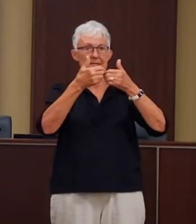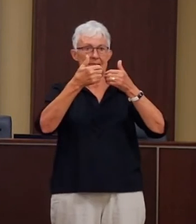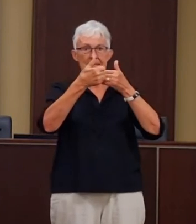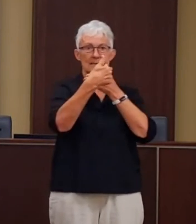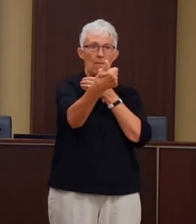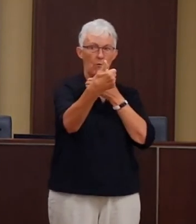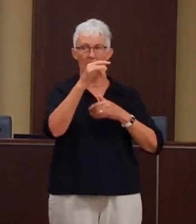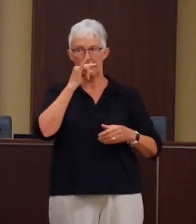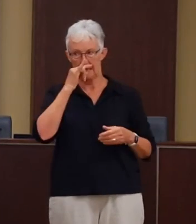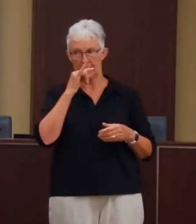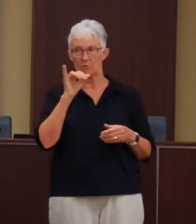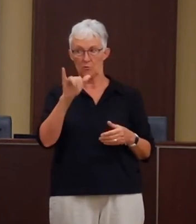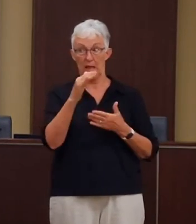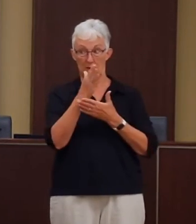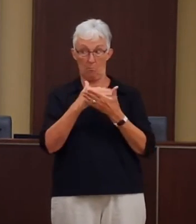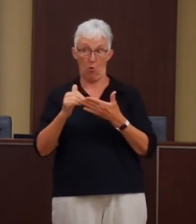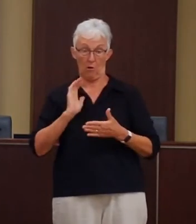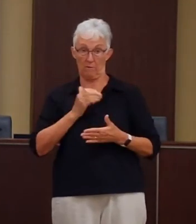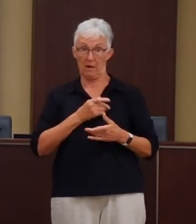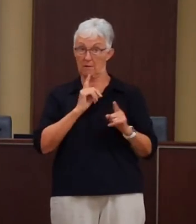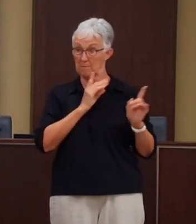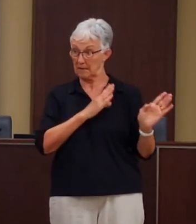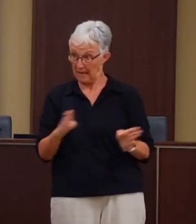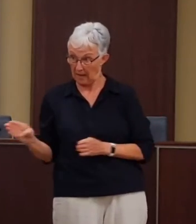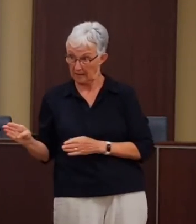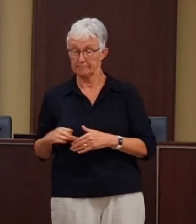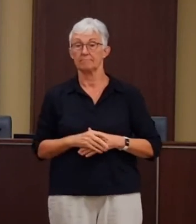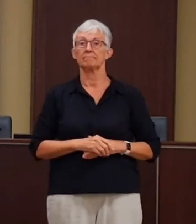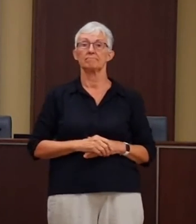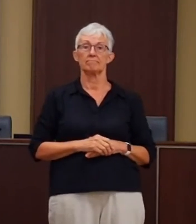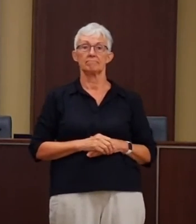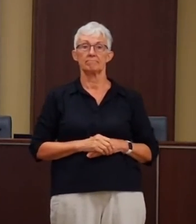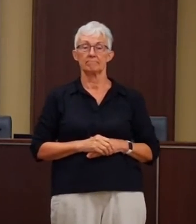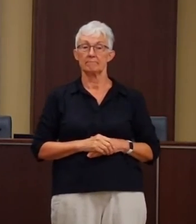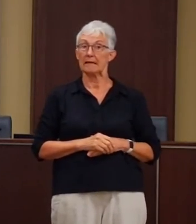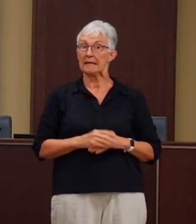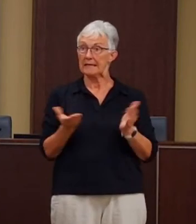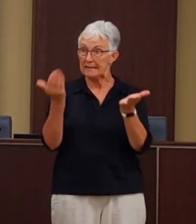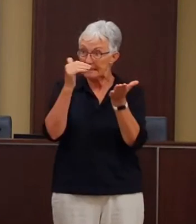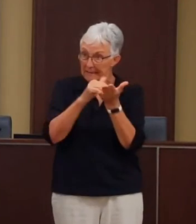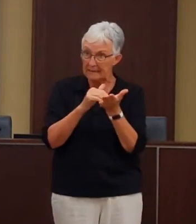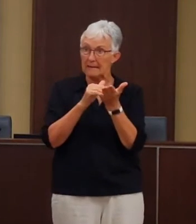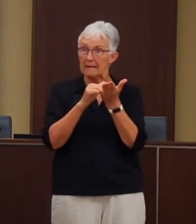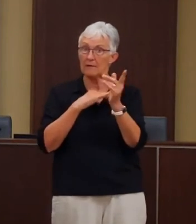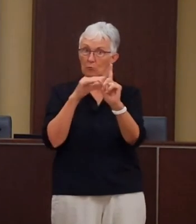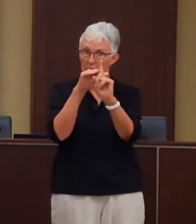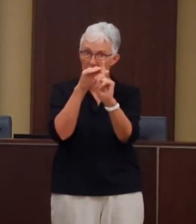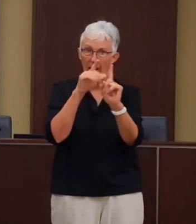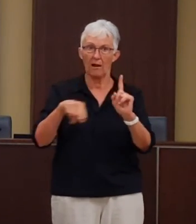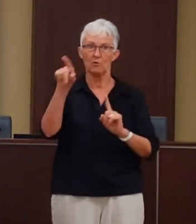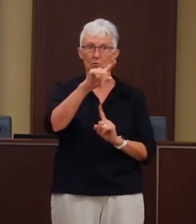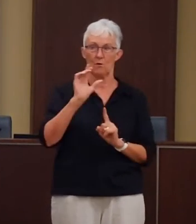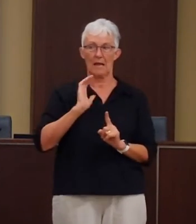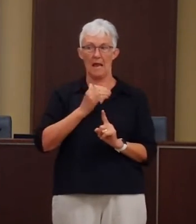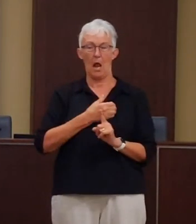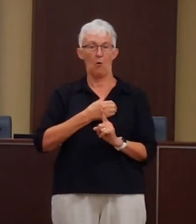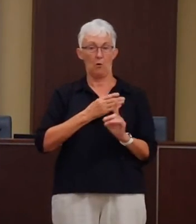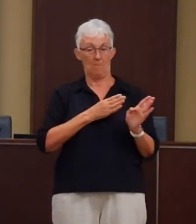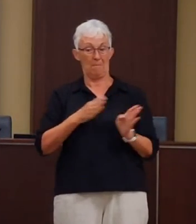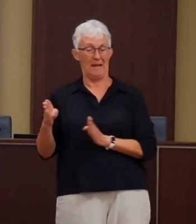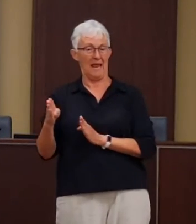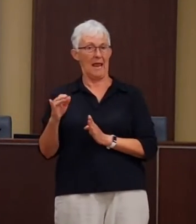2021-2022. Again, I want to underscore as we began that this is a proposed plan and is in no way